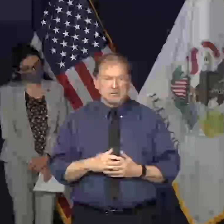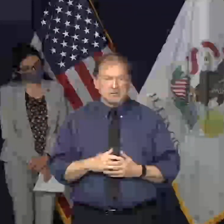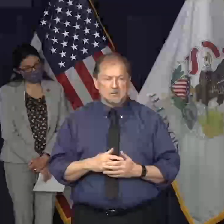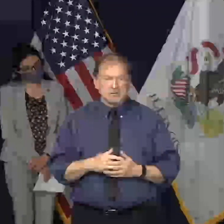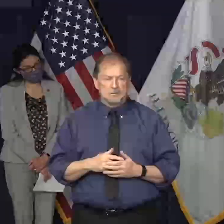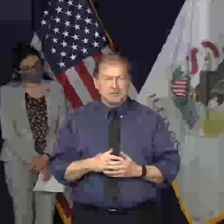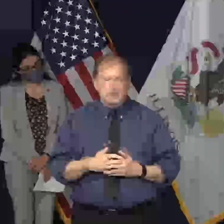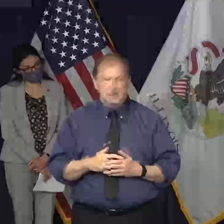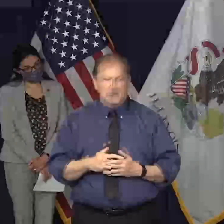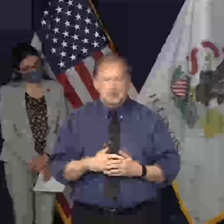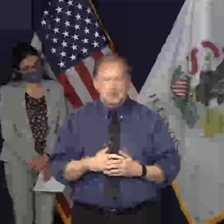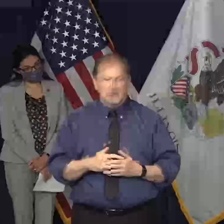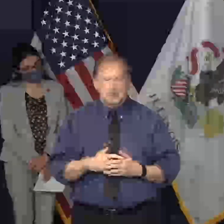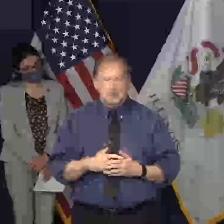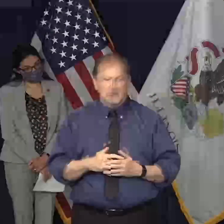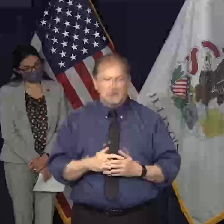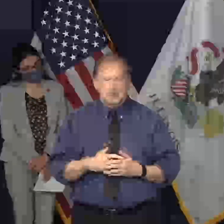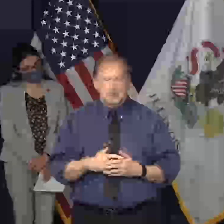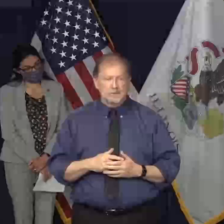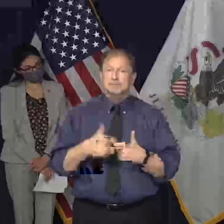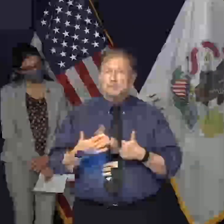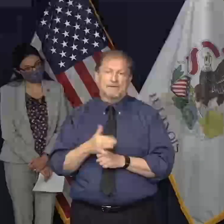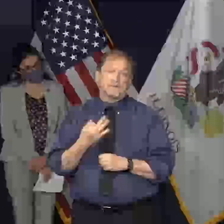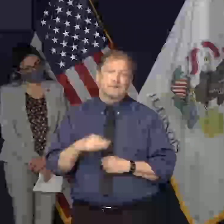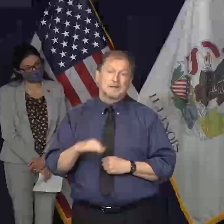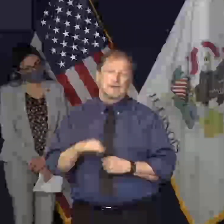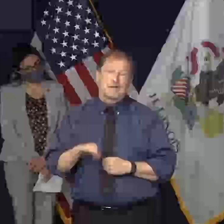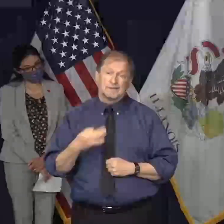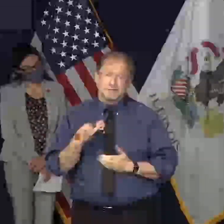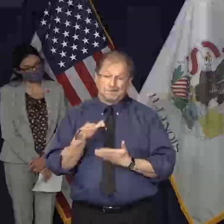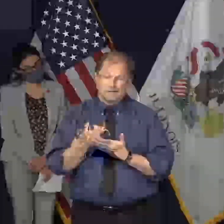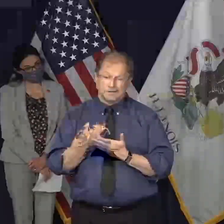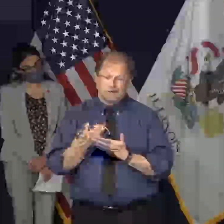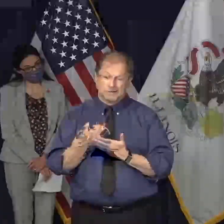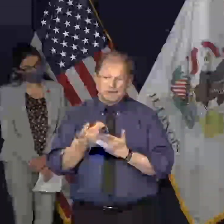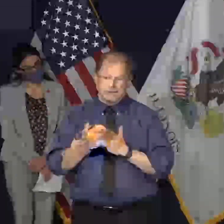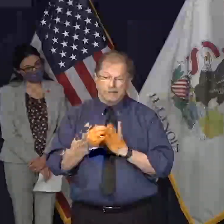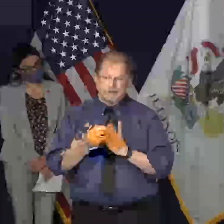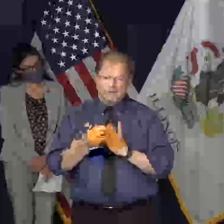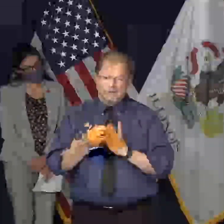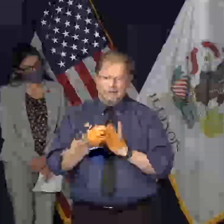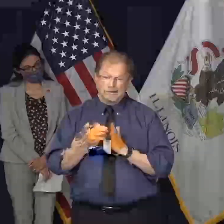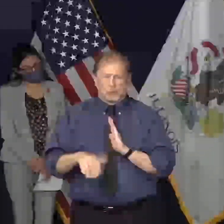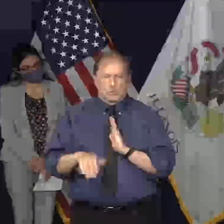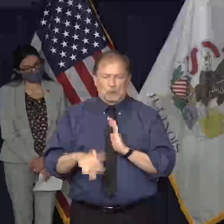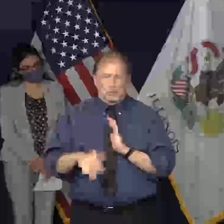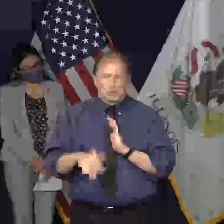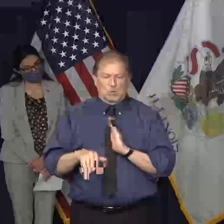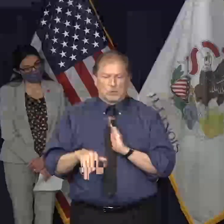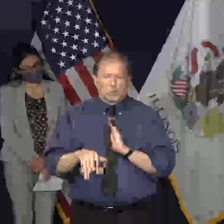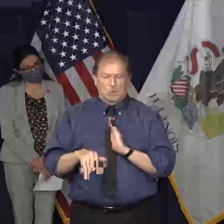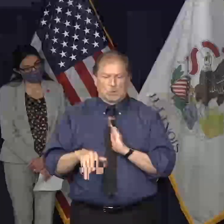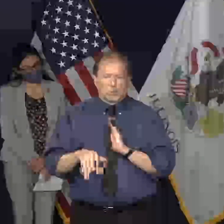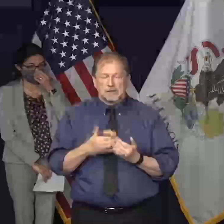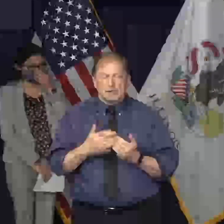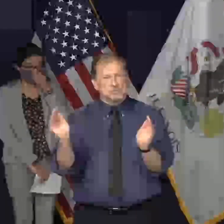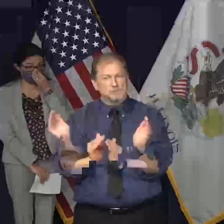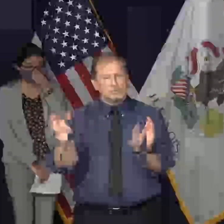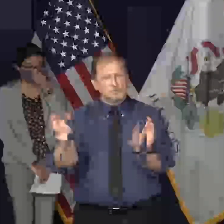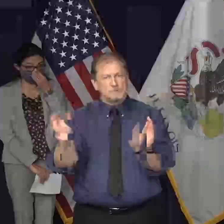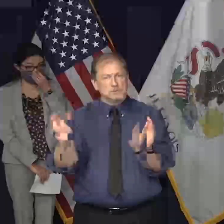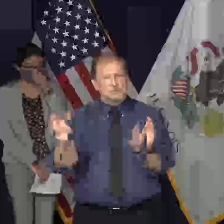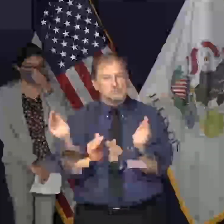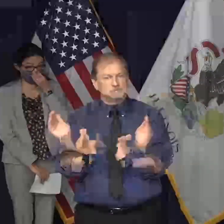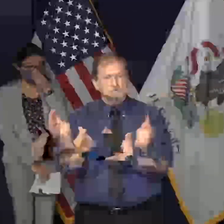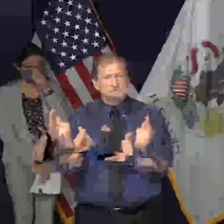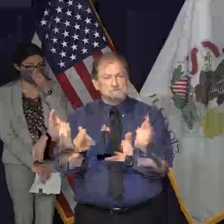impacted by this public health crisis, and the majority are small businesses. While the amount of information can feel overwhelming